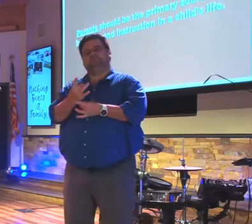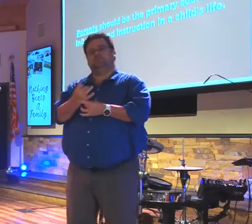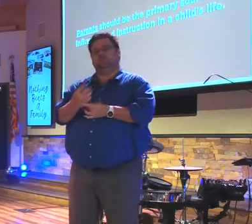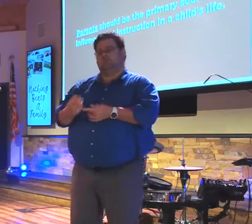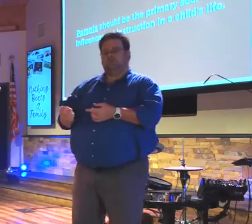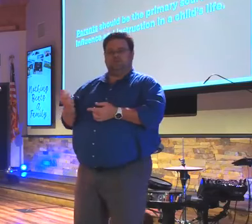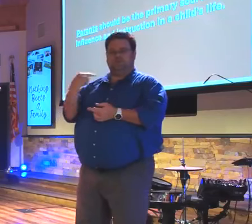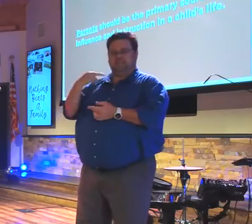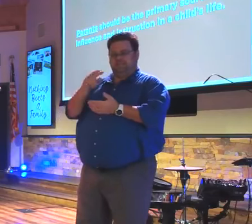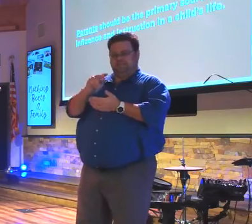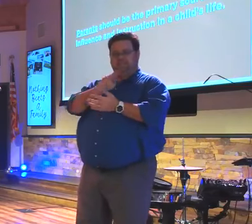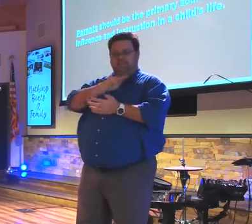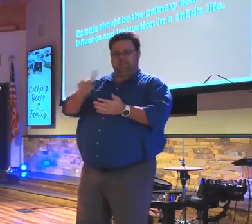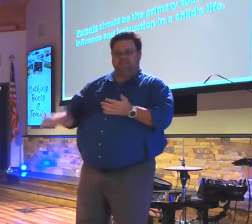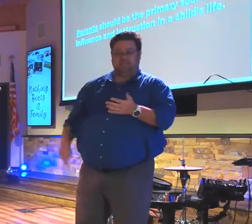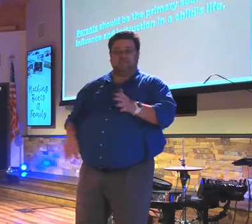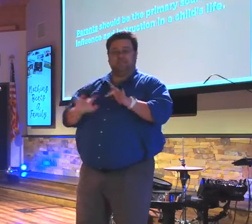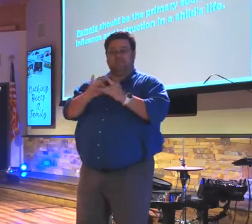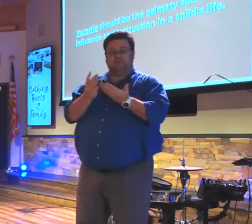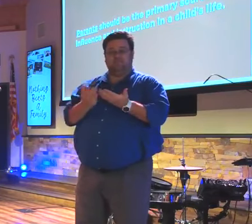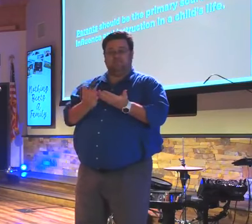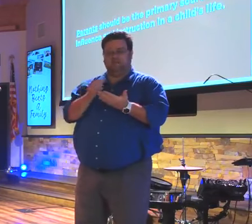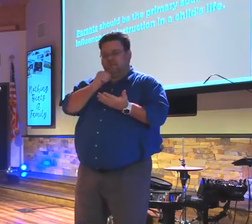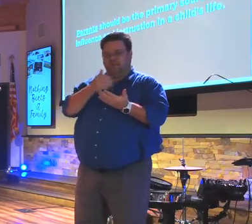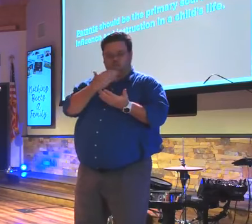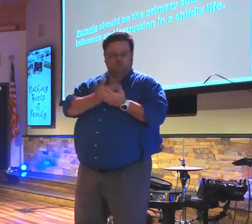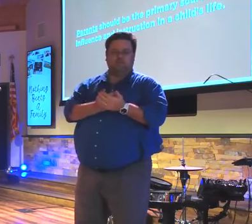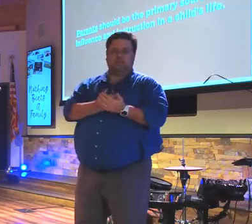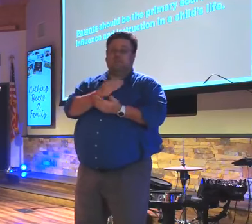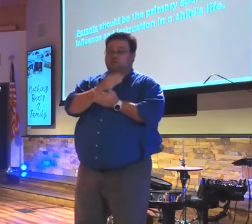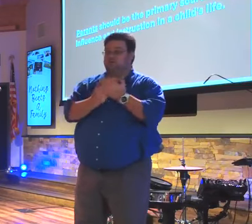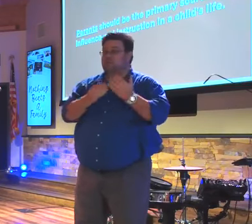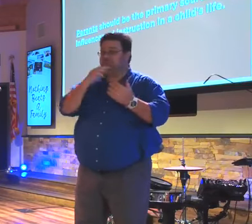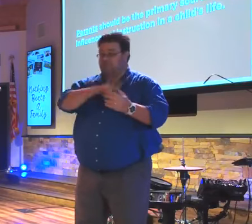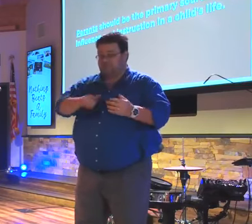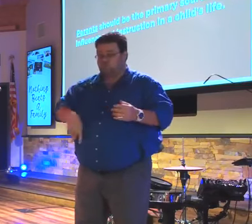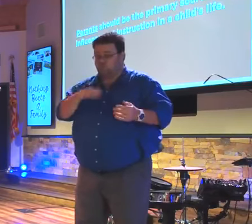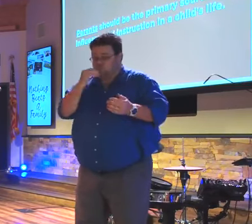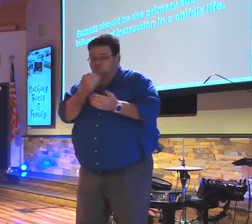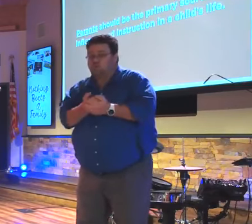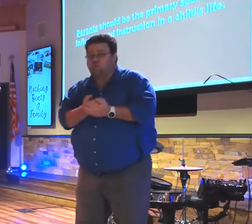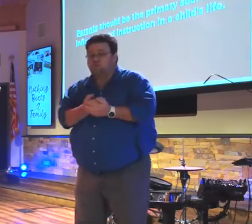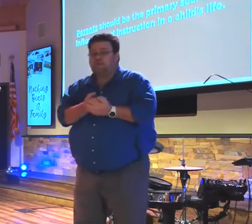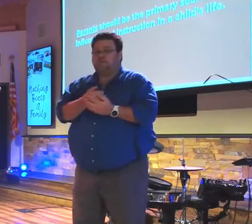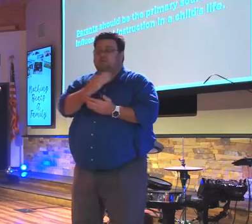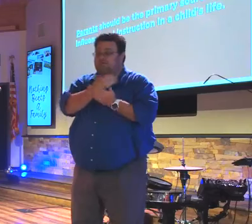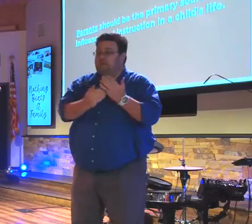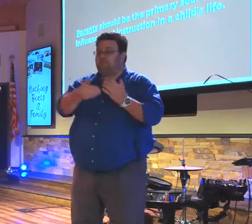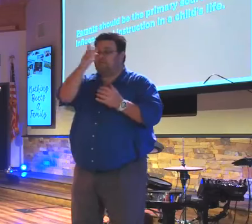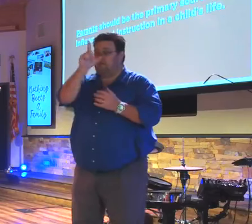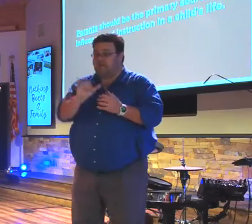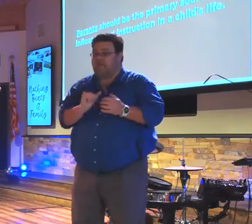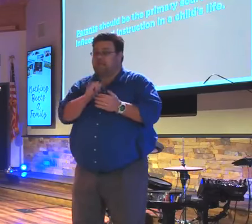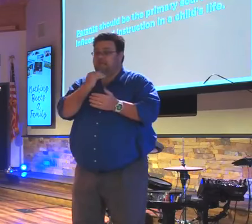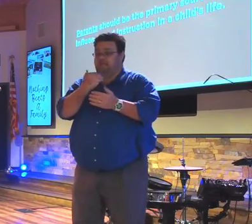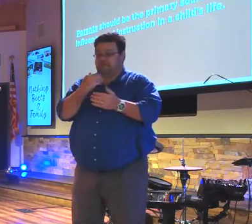kings. You know, most of the kings were not very good. Some of the kings were very good. There were some godly kings of Israel.